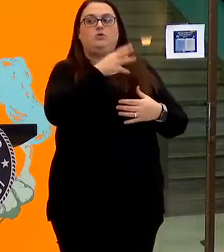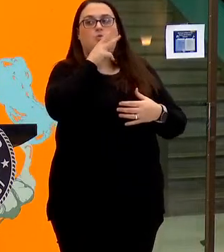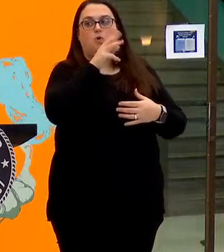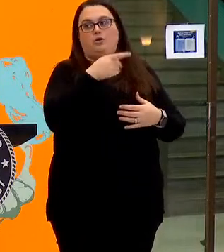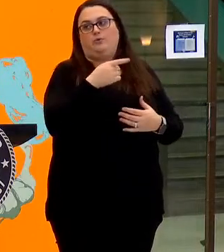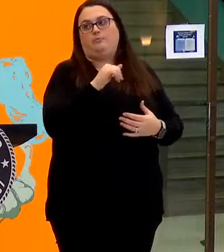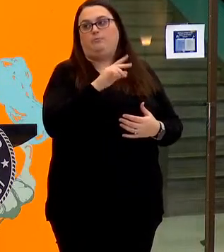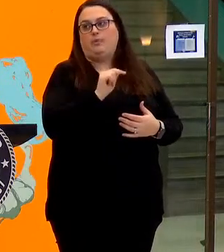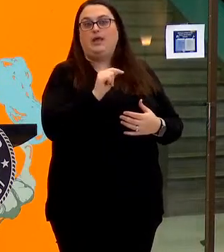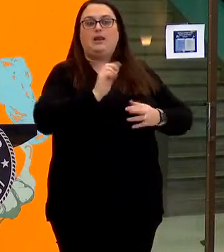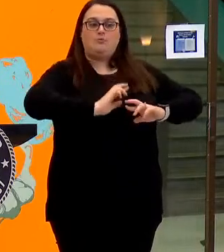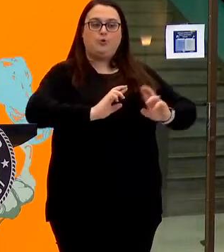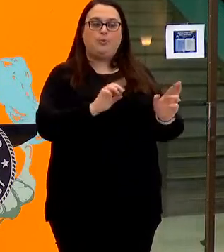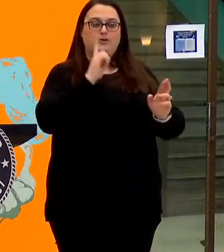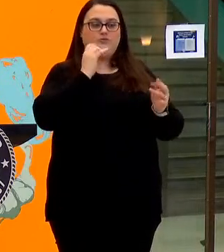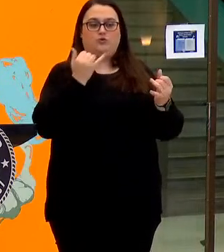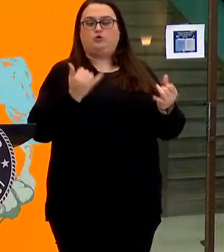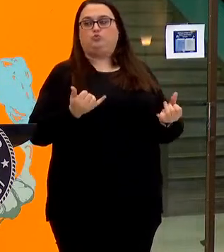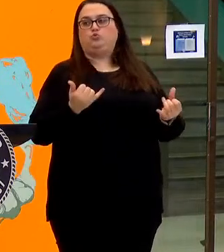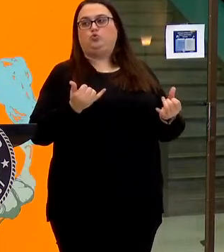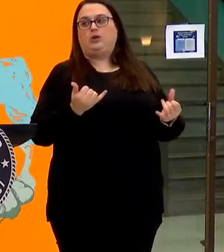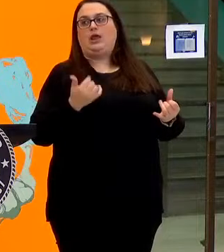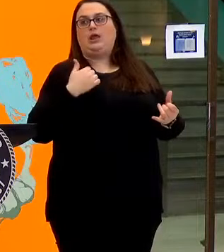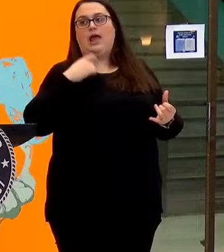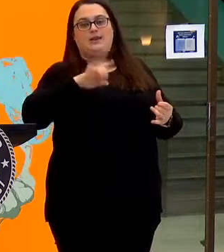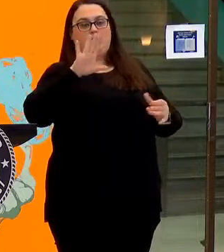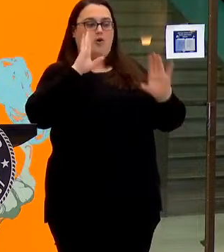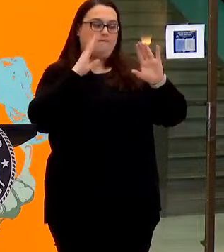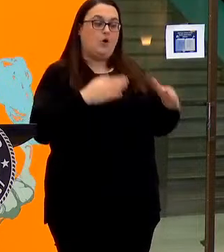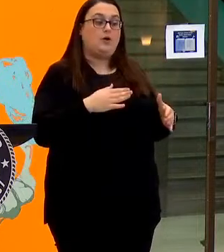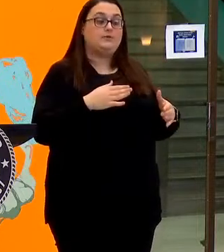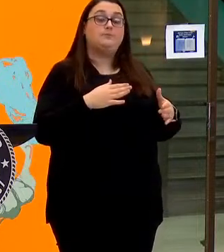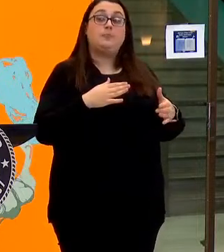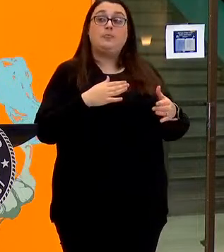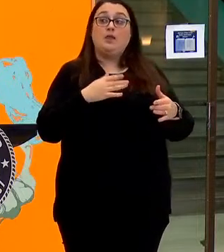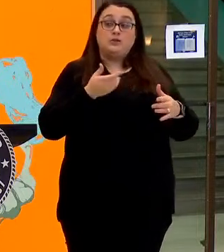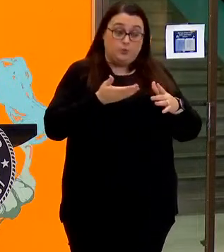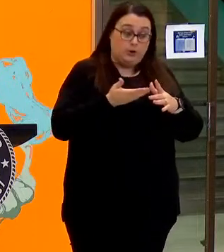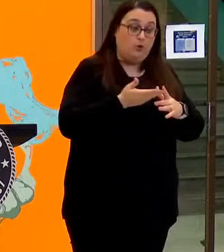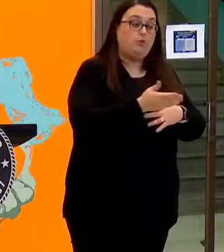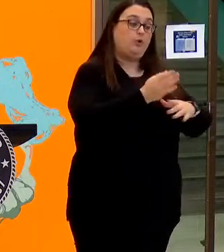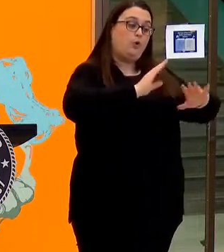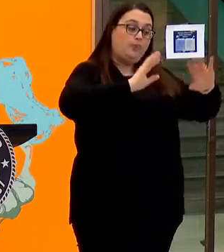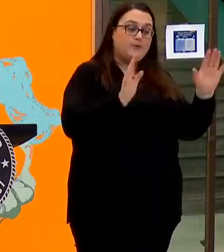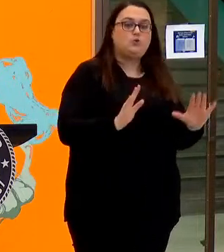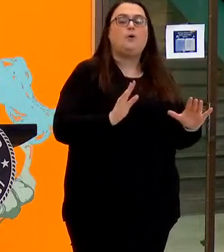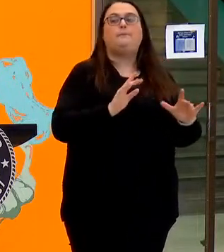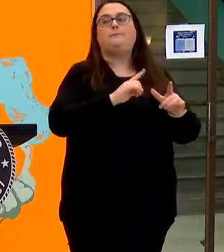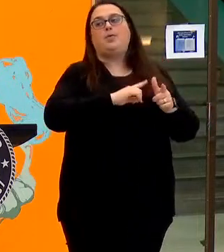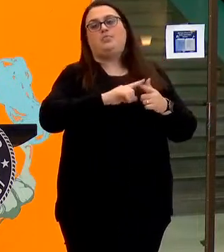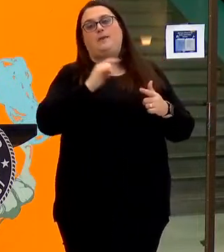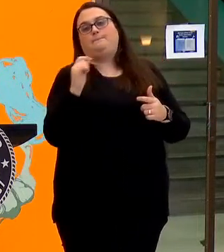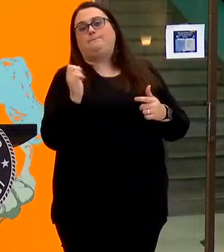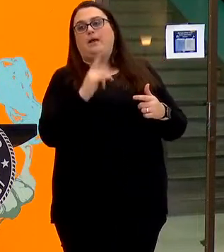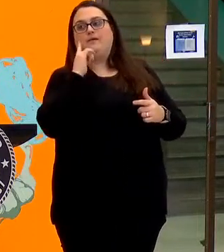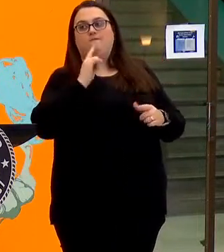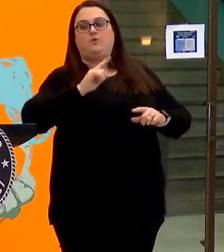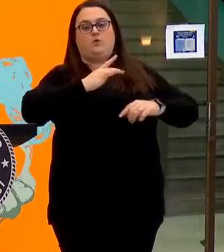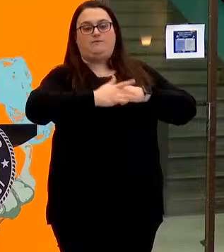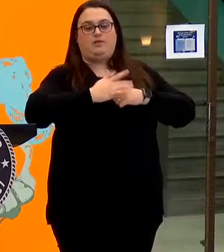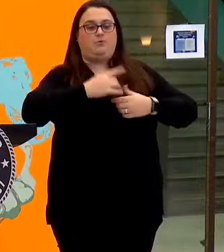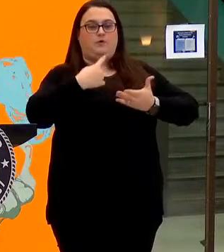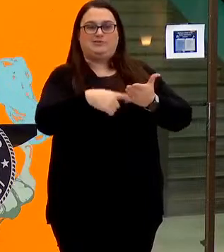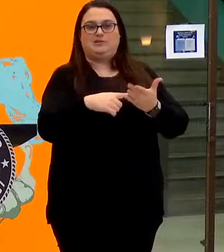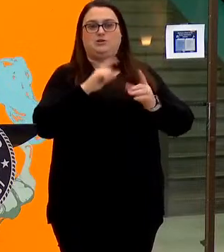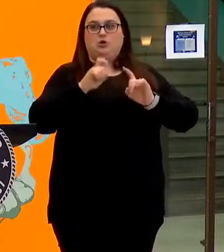plant in preparation for tonight, that's where I need her focus. As we get through the storm, she'll be available for questions and